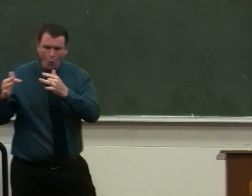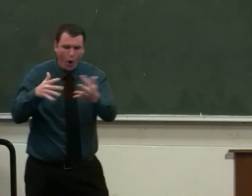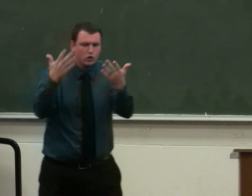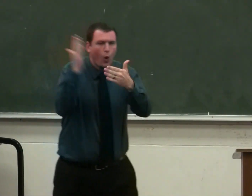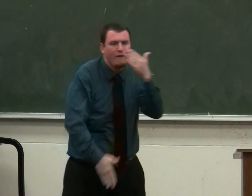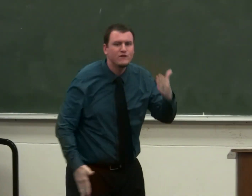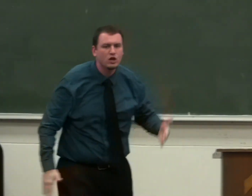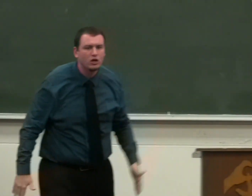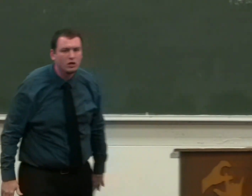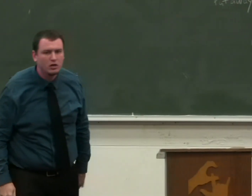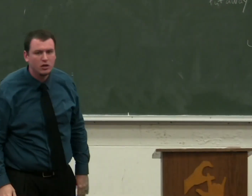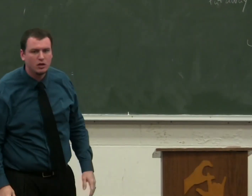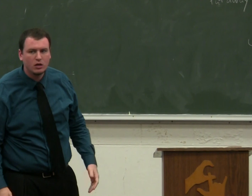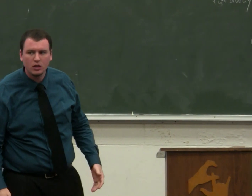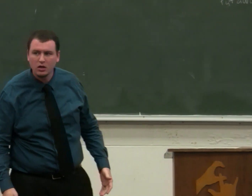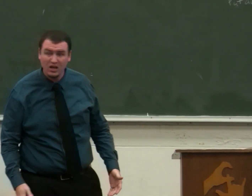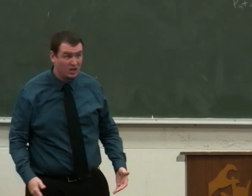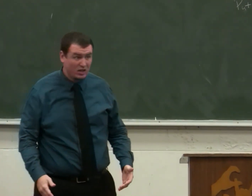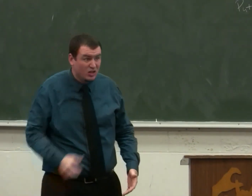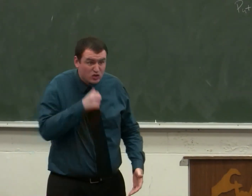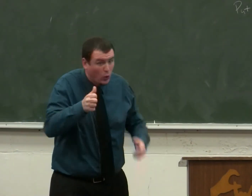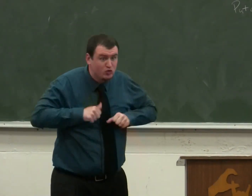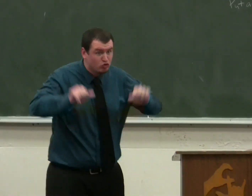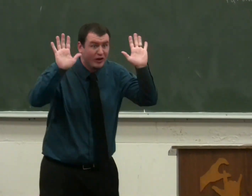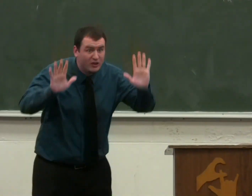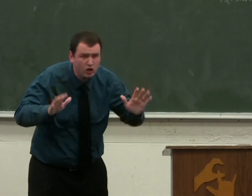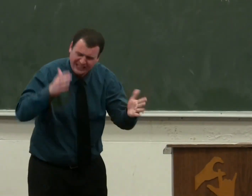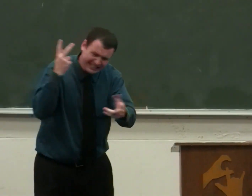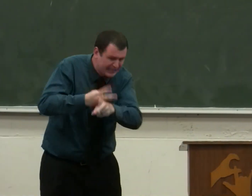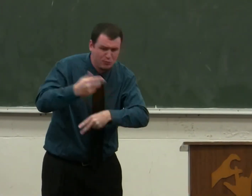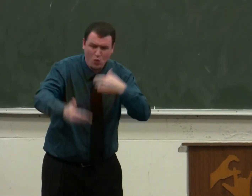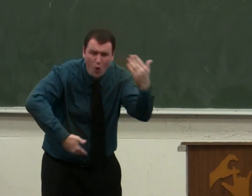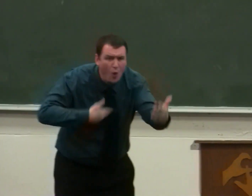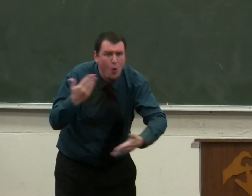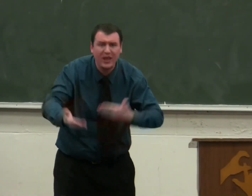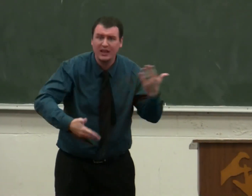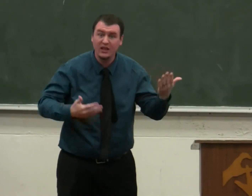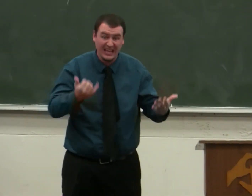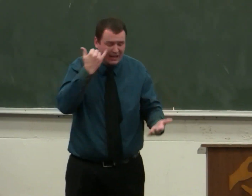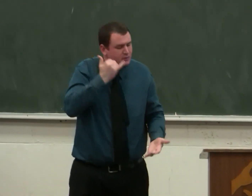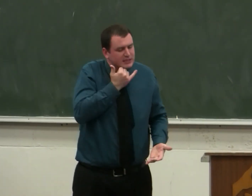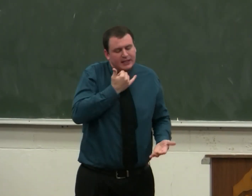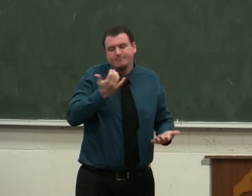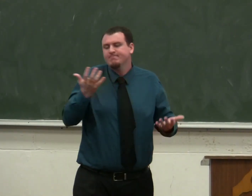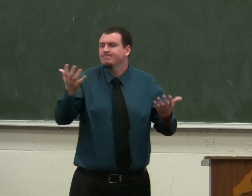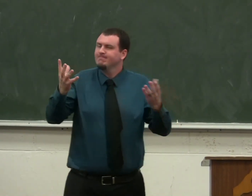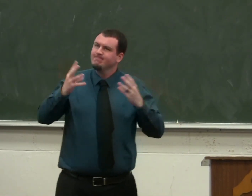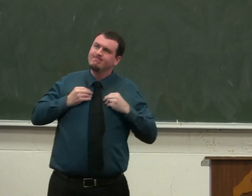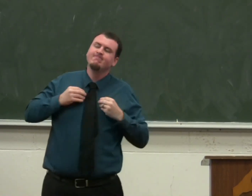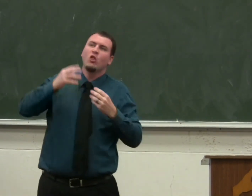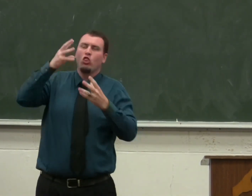You see, war, when they surrender, it's over. Don't surrender. Keep going.